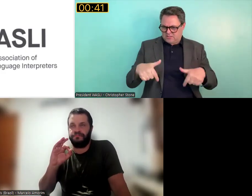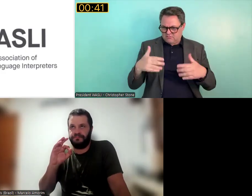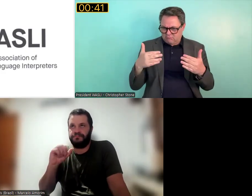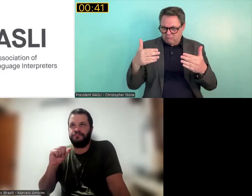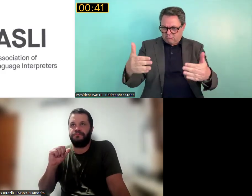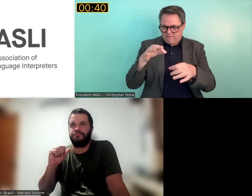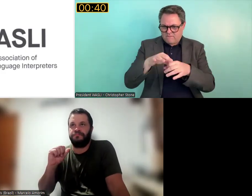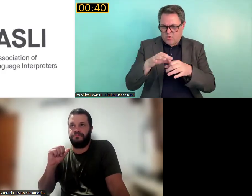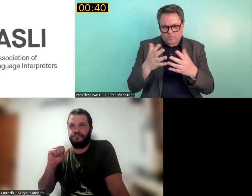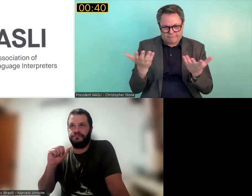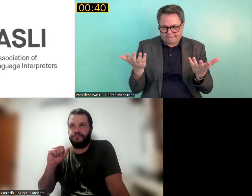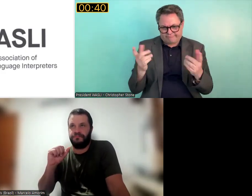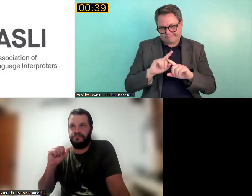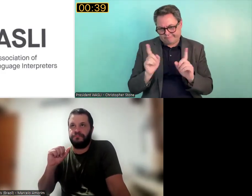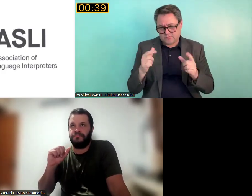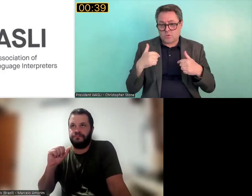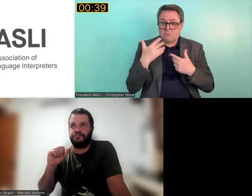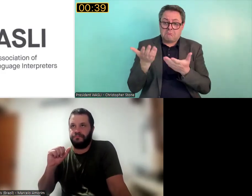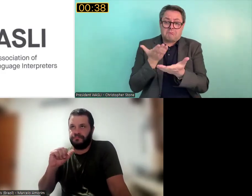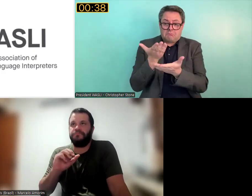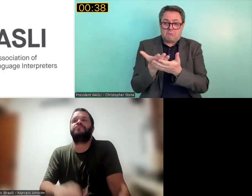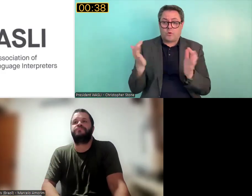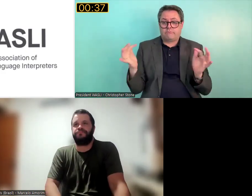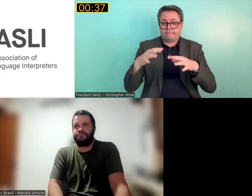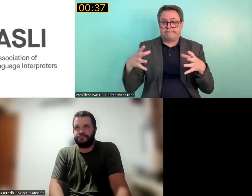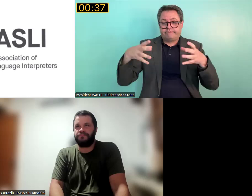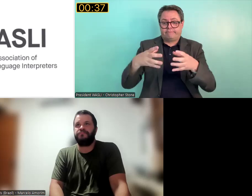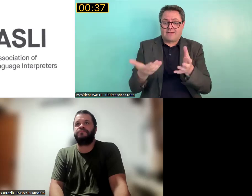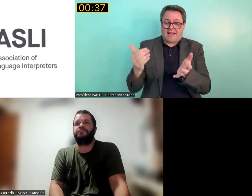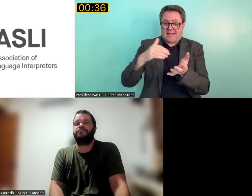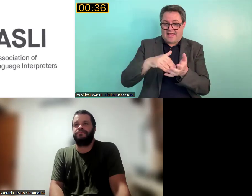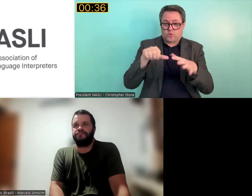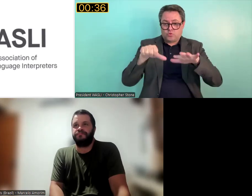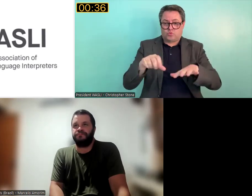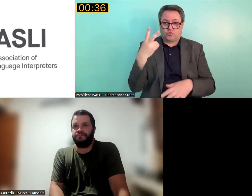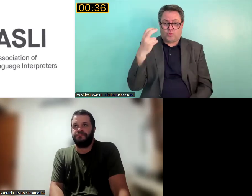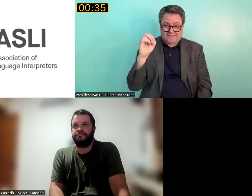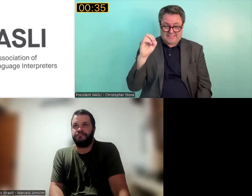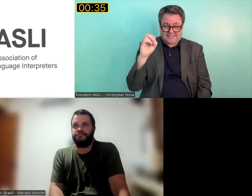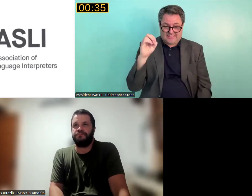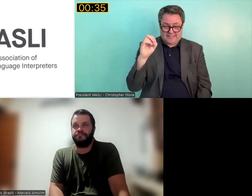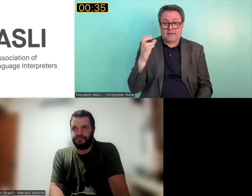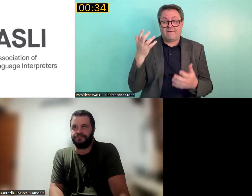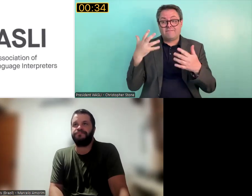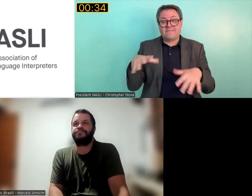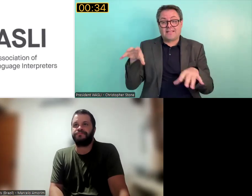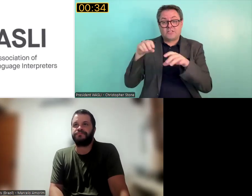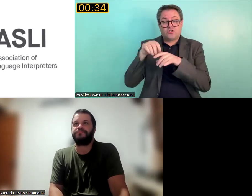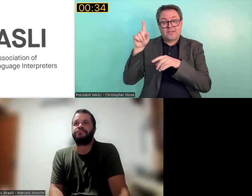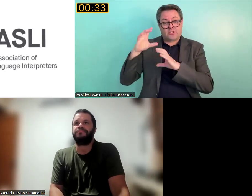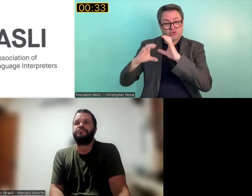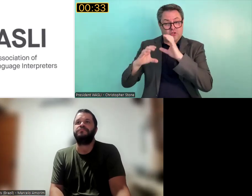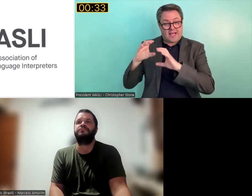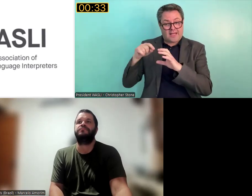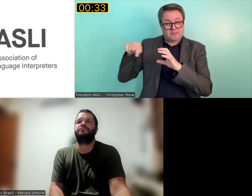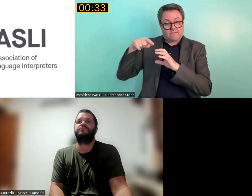have the opportunity to read the paperwork. So we've decided to maybe postpone this event by a month to give people to have the opportunity to